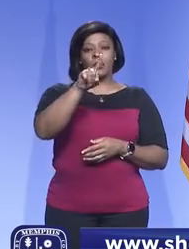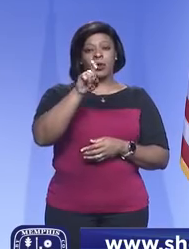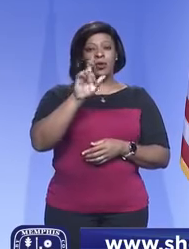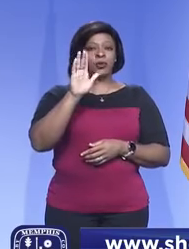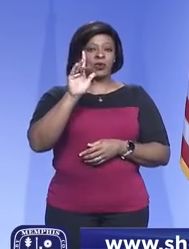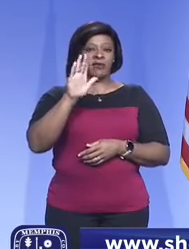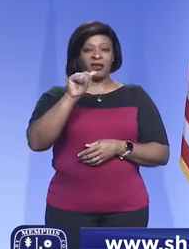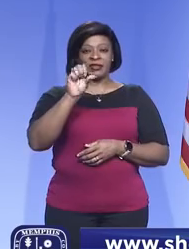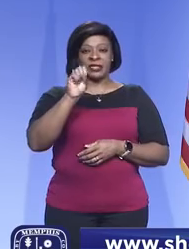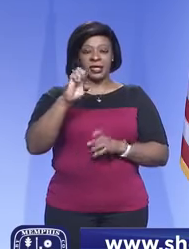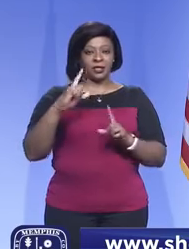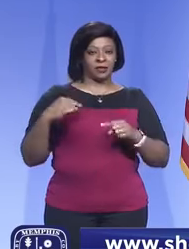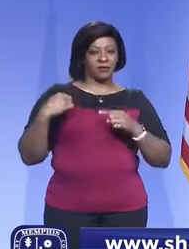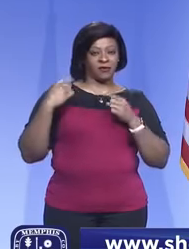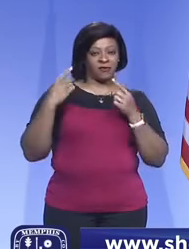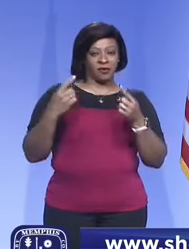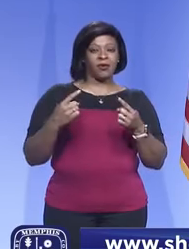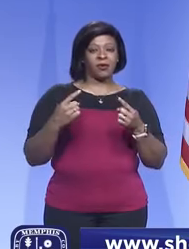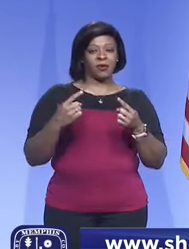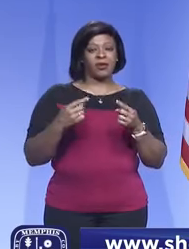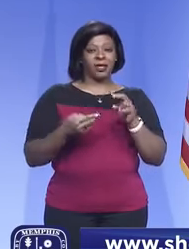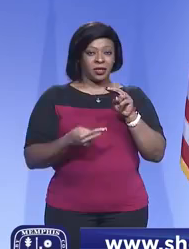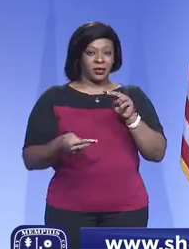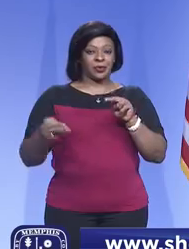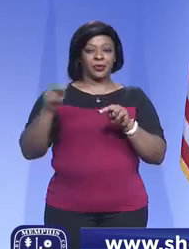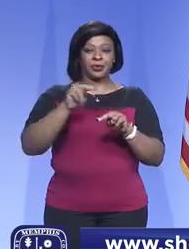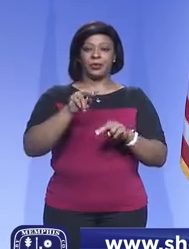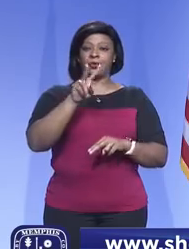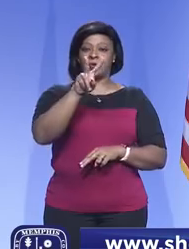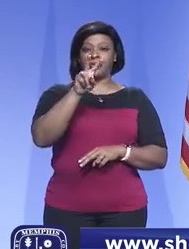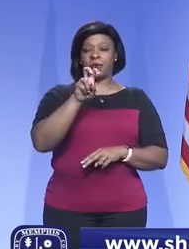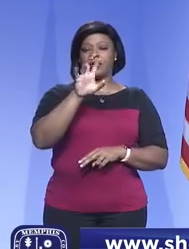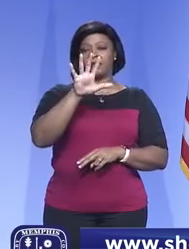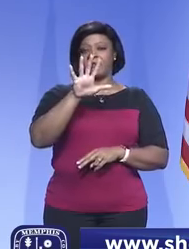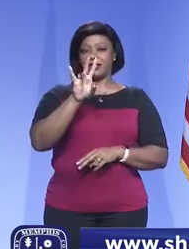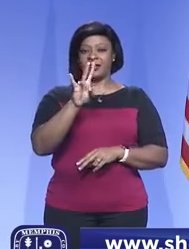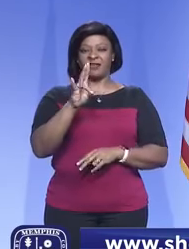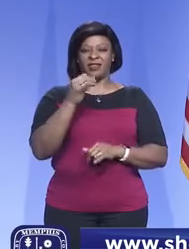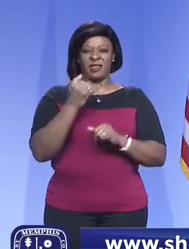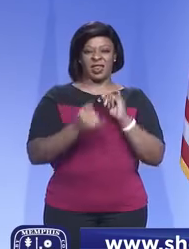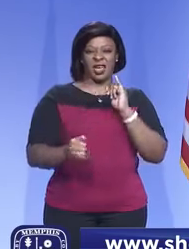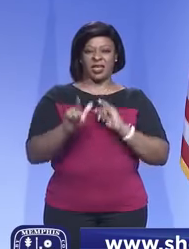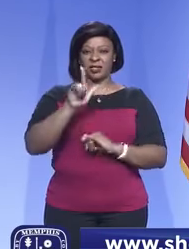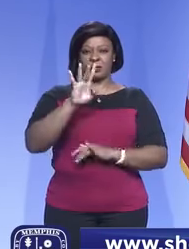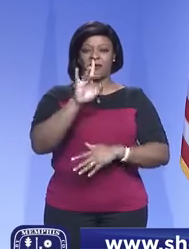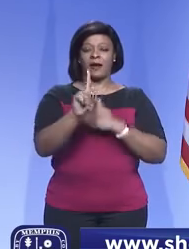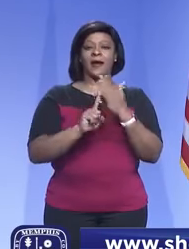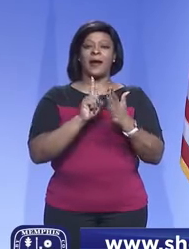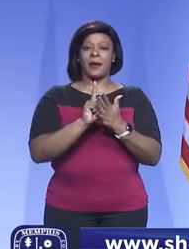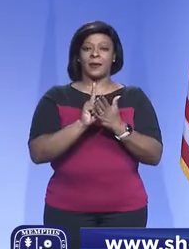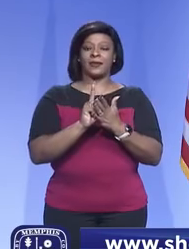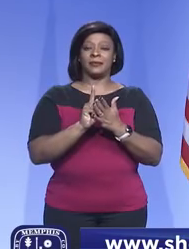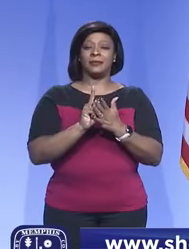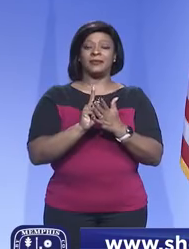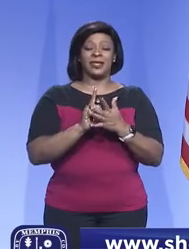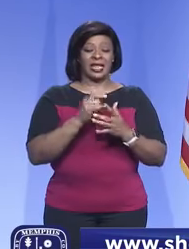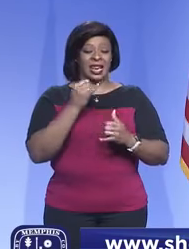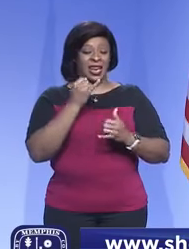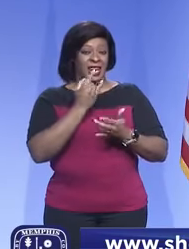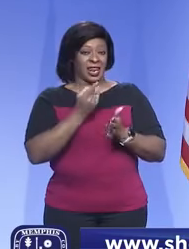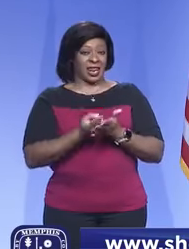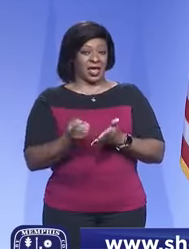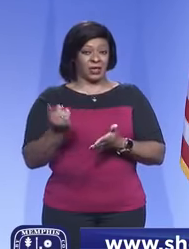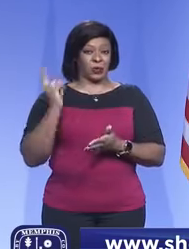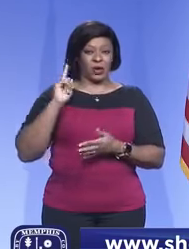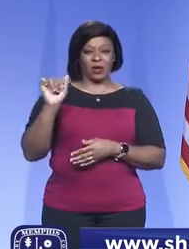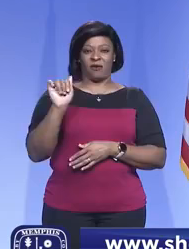41,125 cases. That's an increase of 257 over the last 24 hours. But over the last week, we've